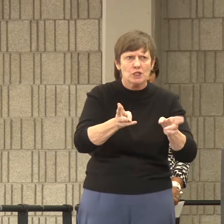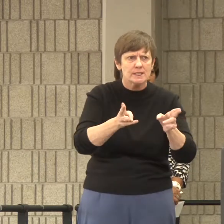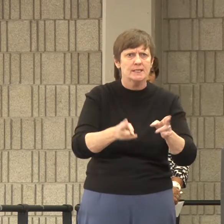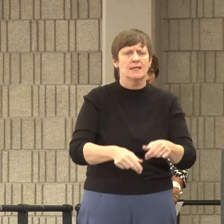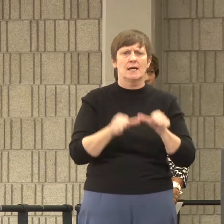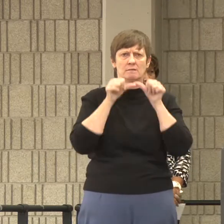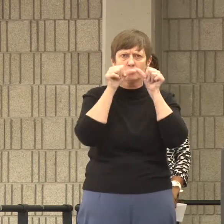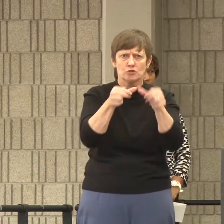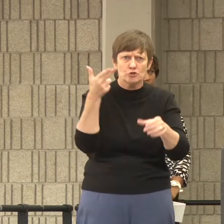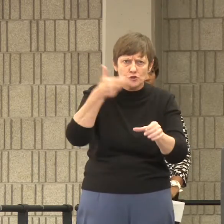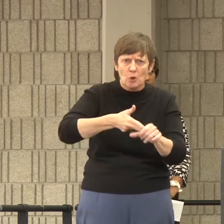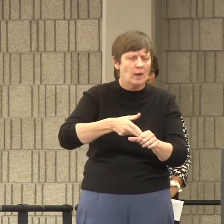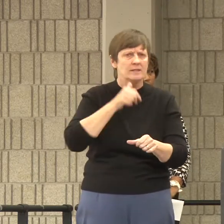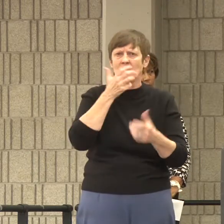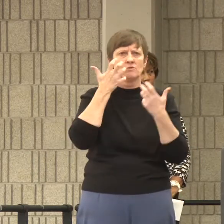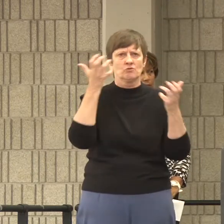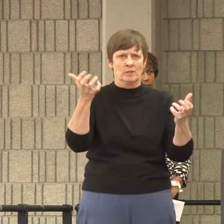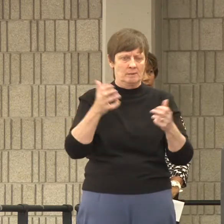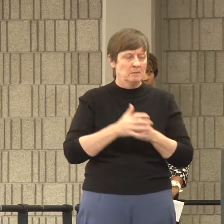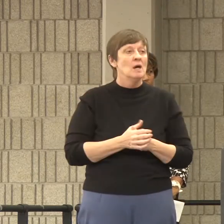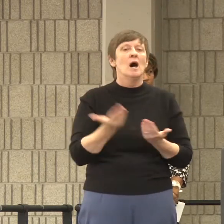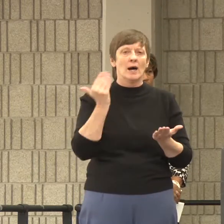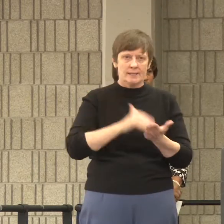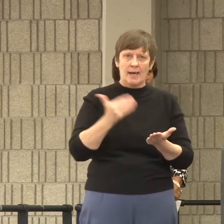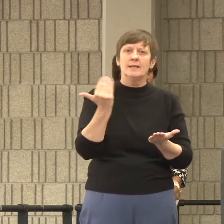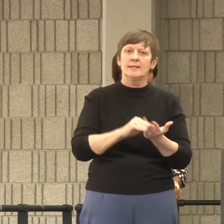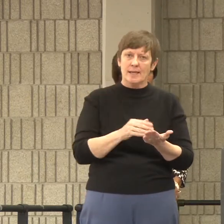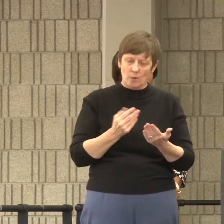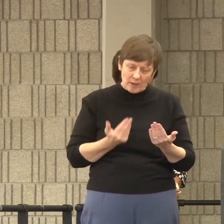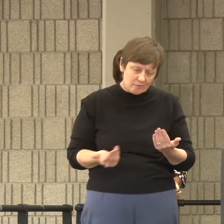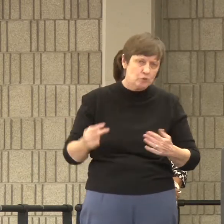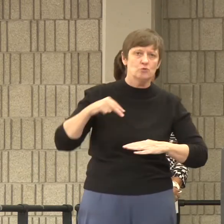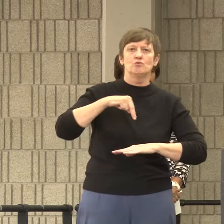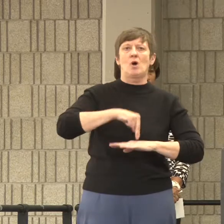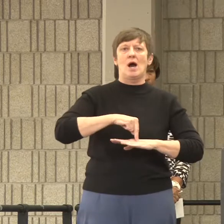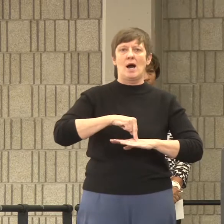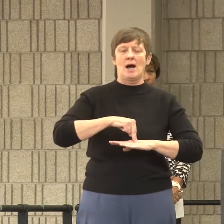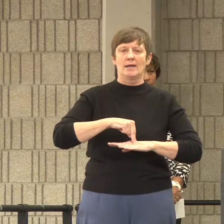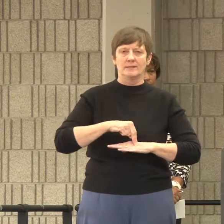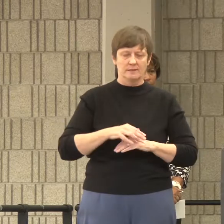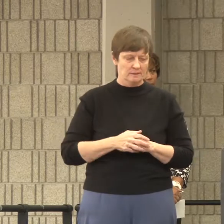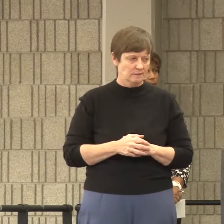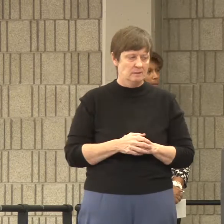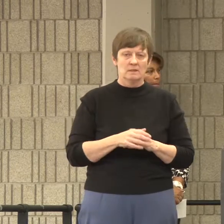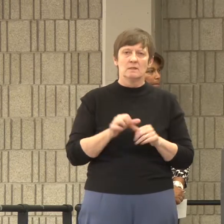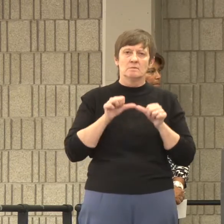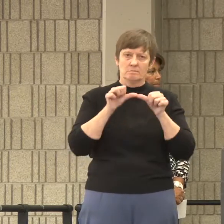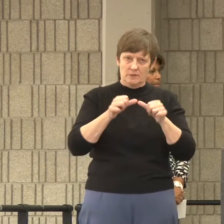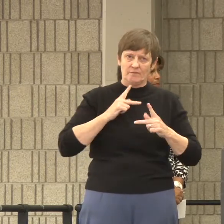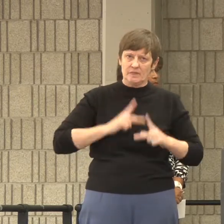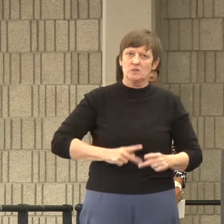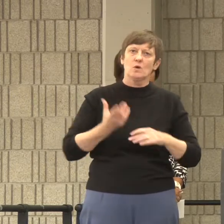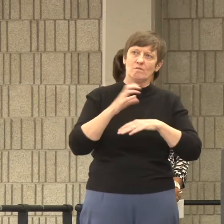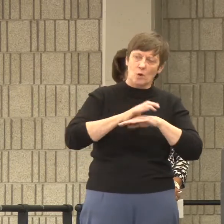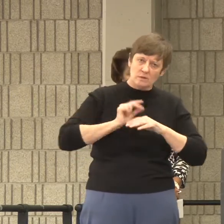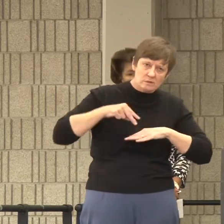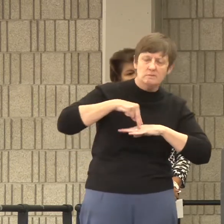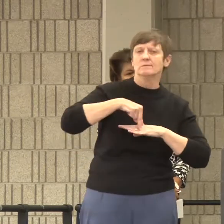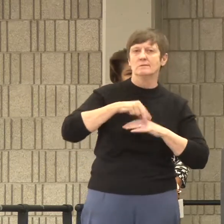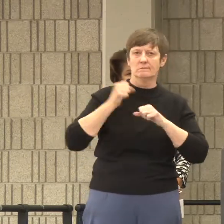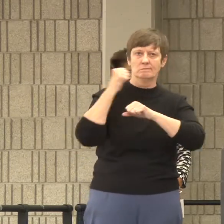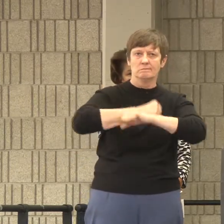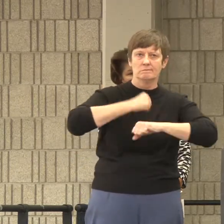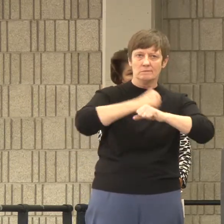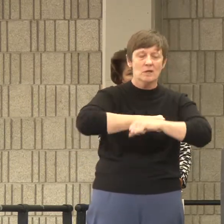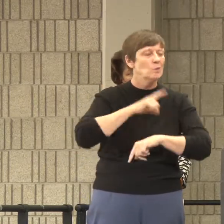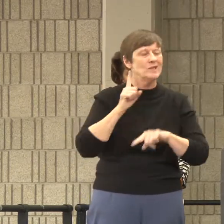scream. Again and again we must rise to the majestic heights of meeting physical force with soul force. We can never be